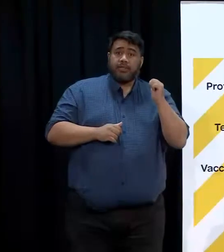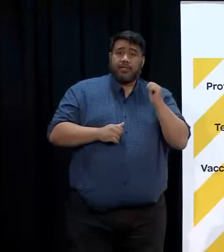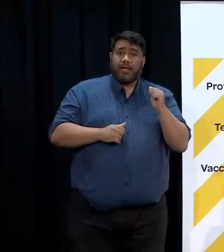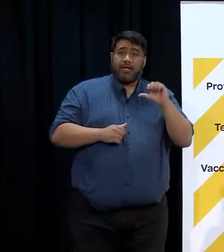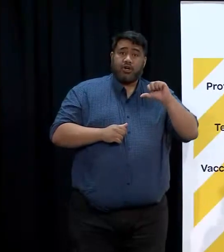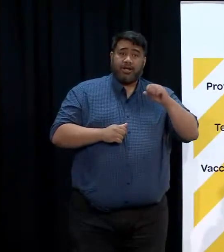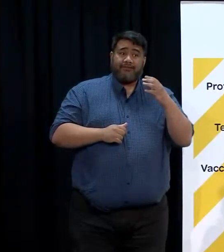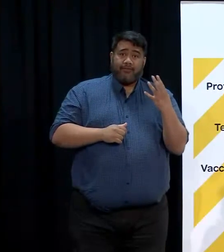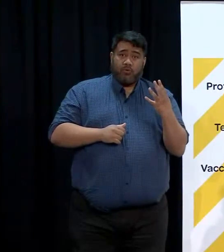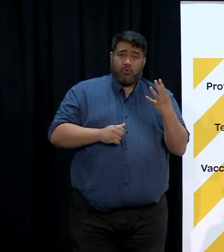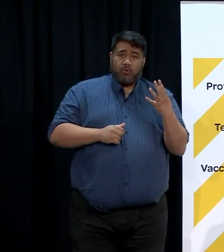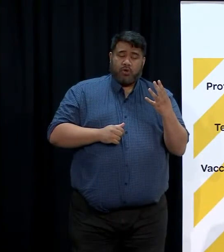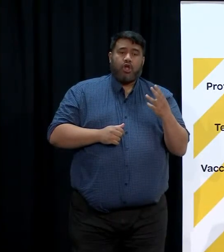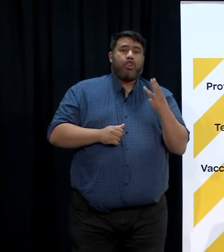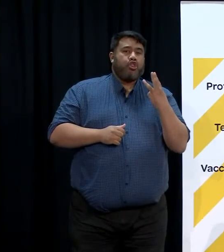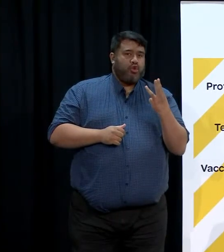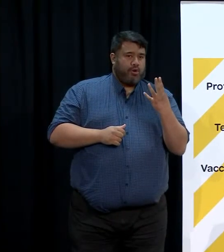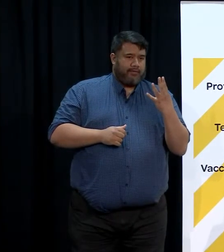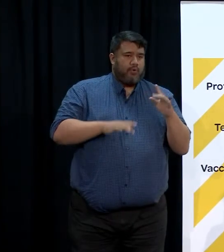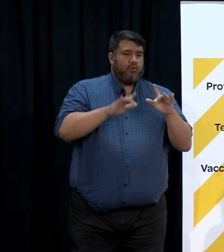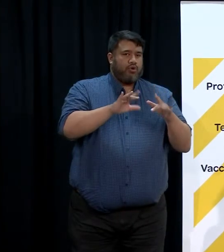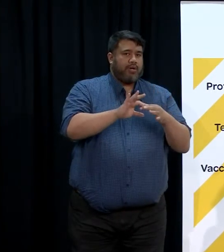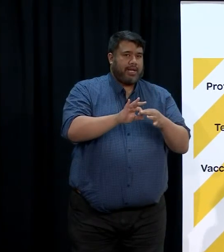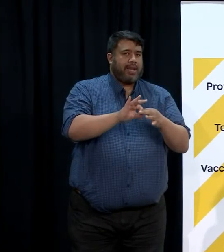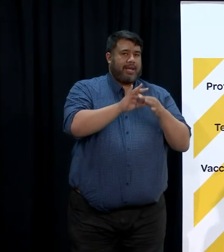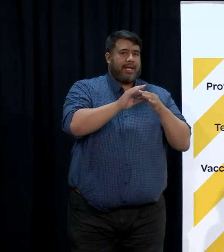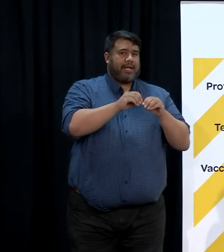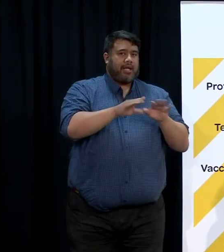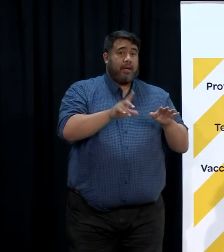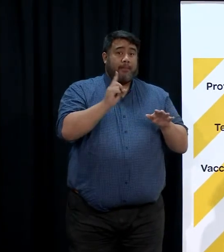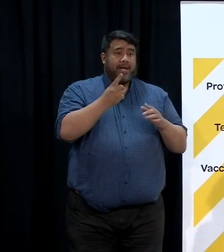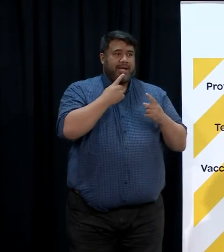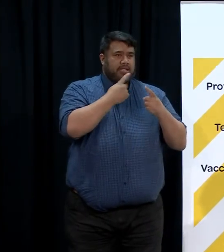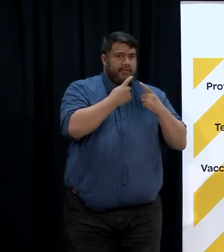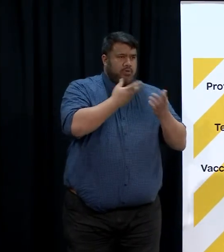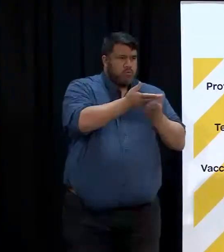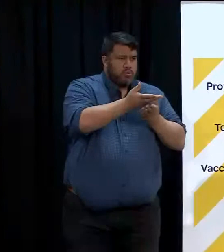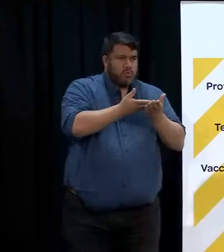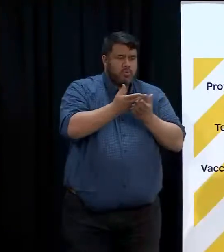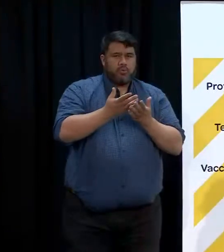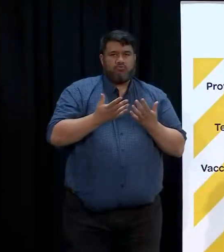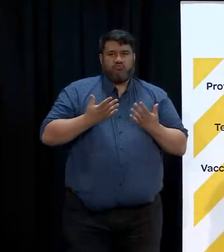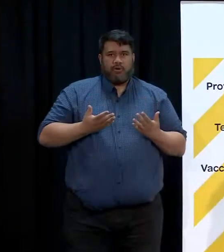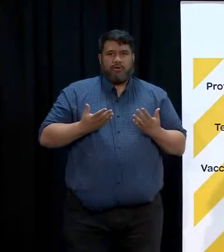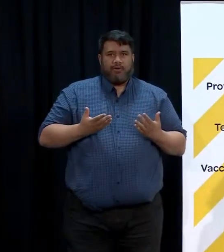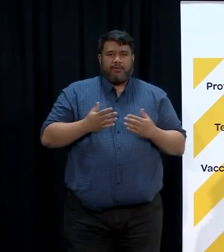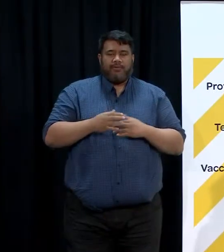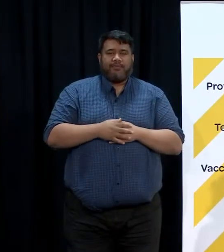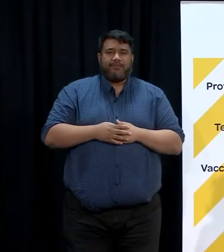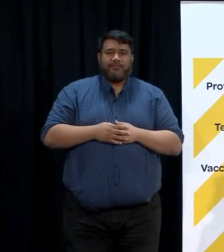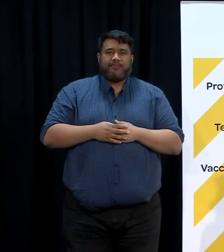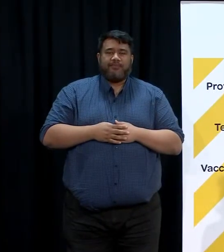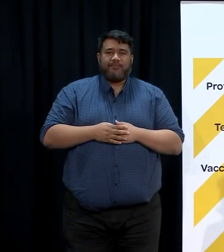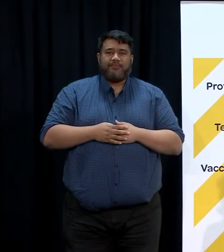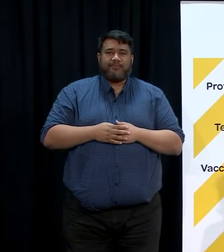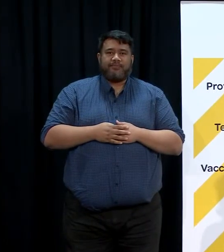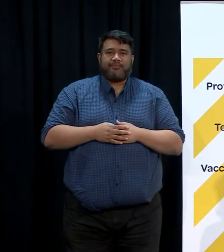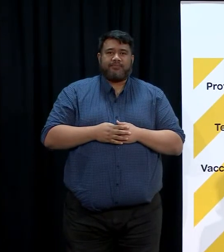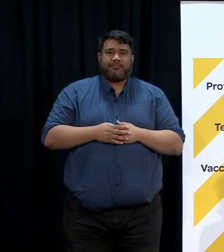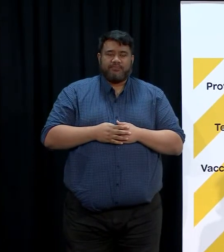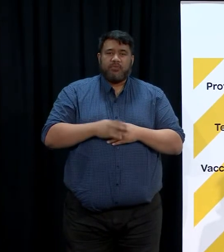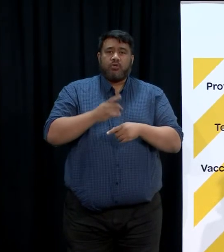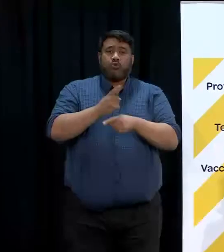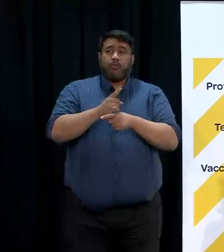still remain unlinked at this point, but again, interviews are proceeding with those cases from yesterday. Today